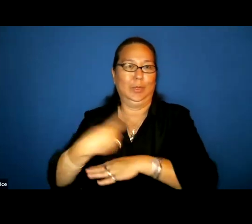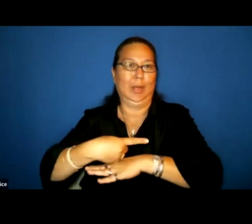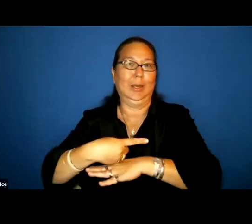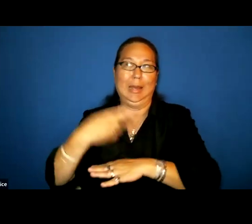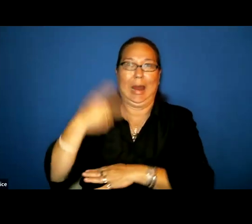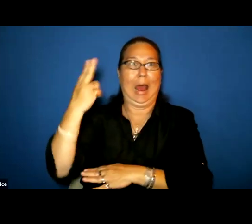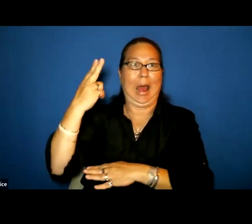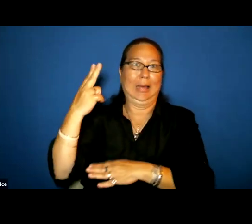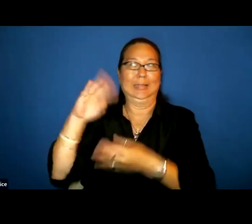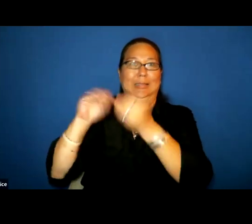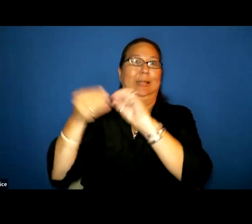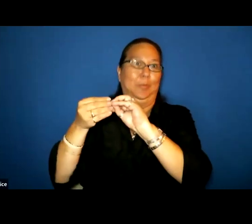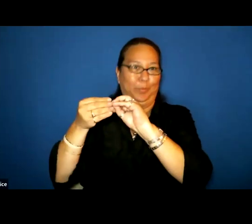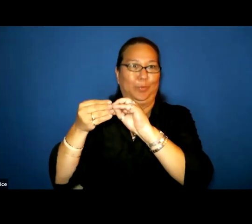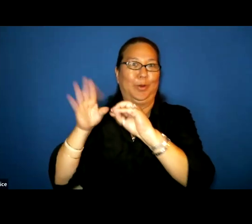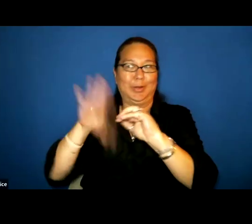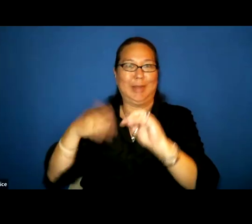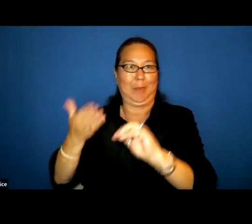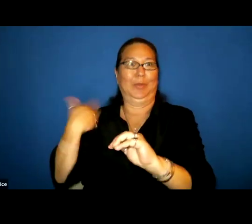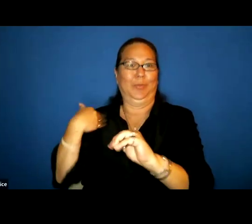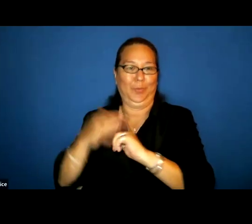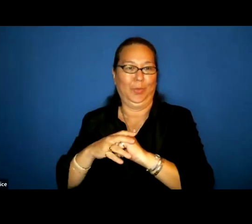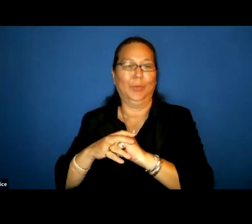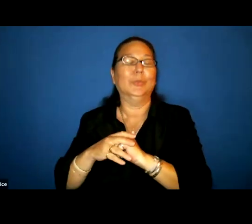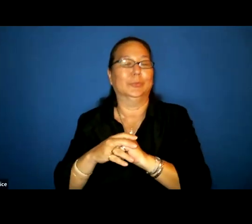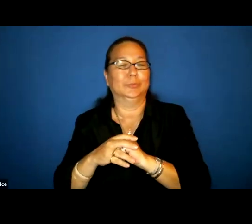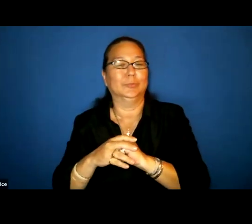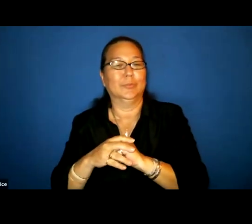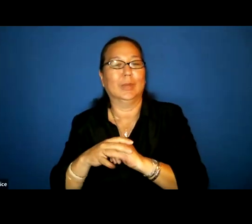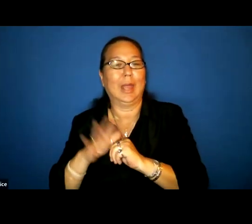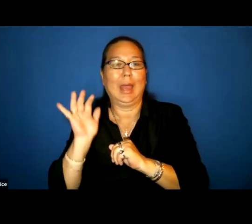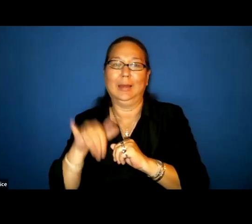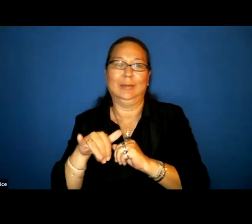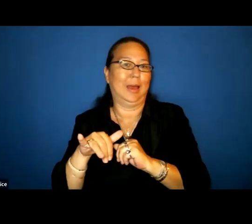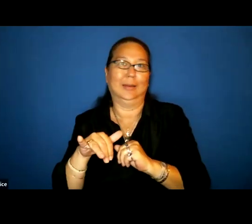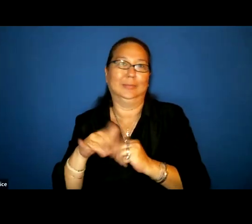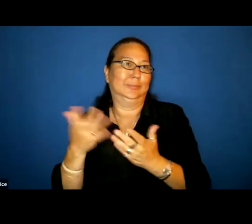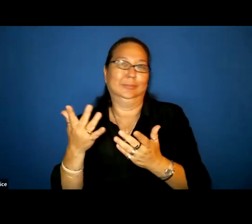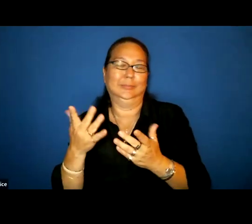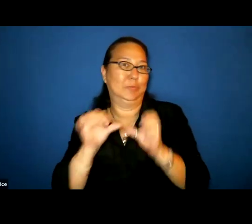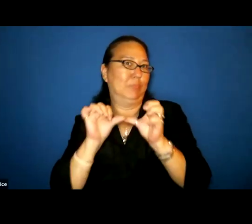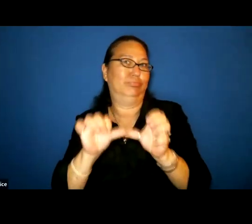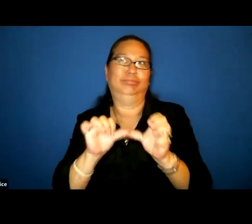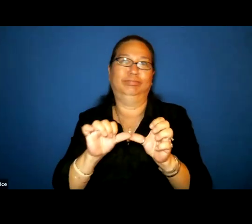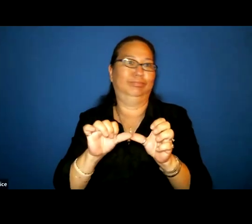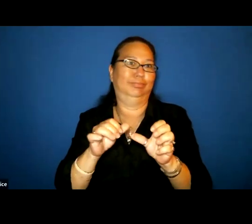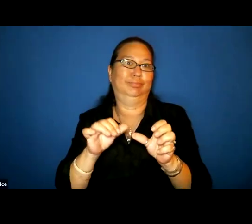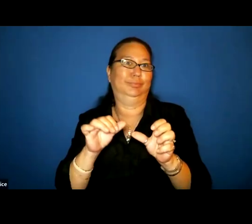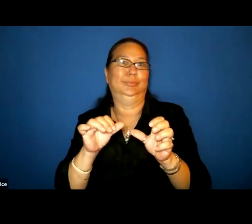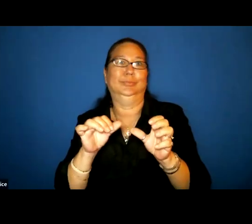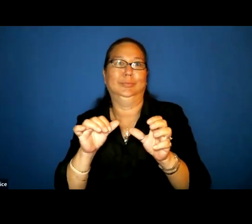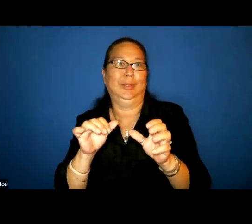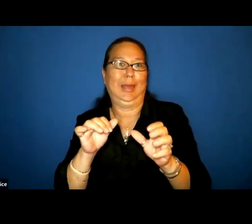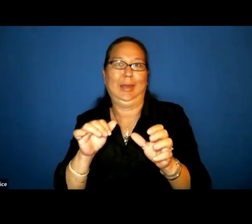time period that it's been tracked on a regular basis, dating back over a decade. And I know we will not be satisfied